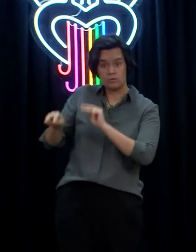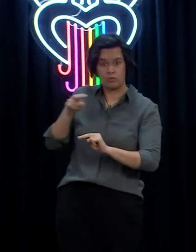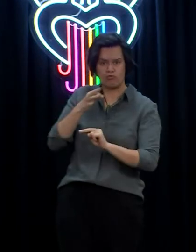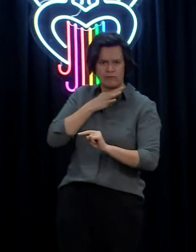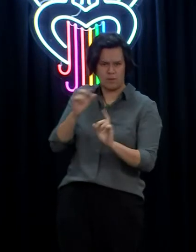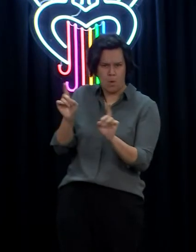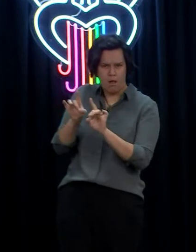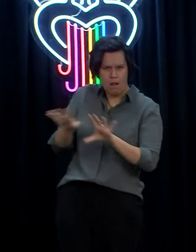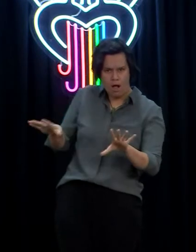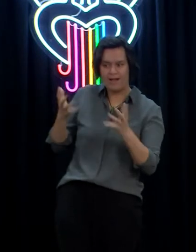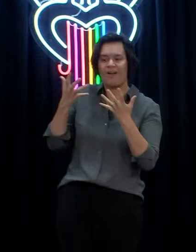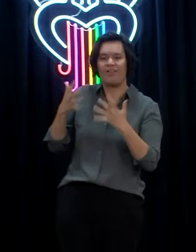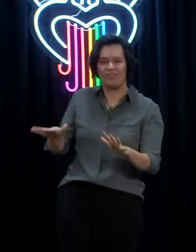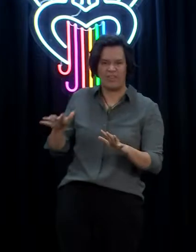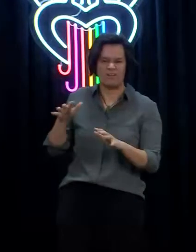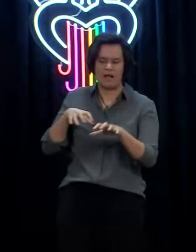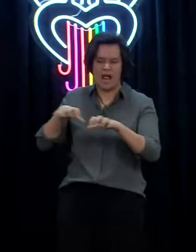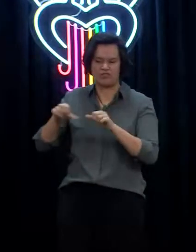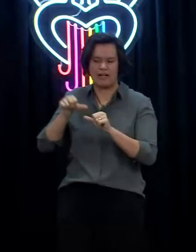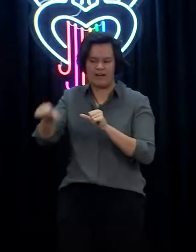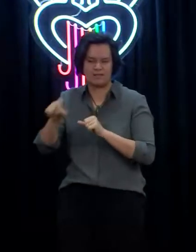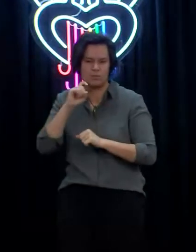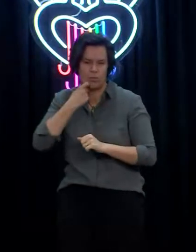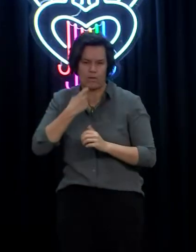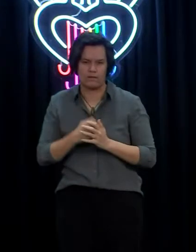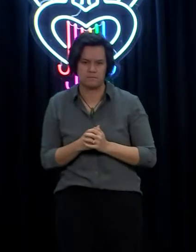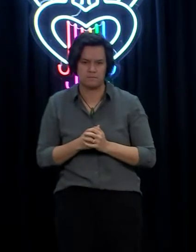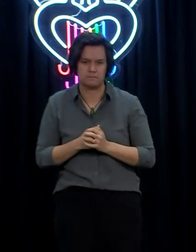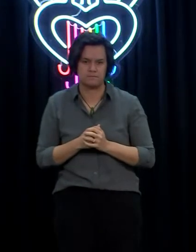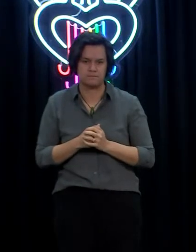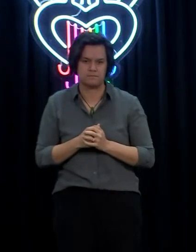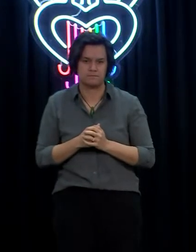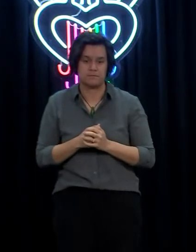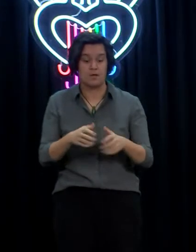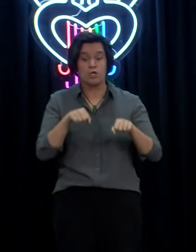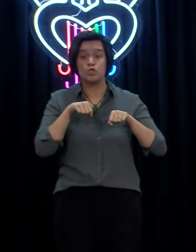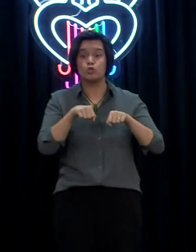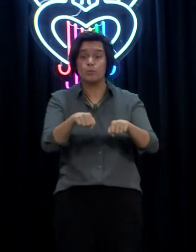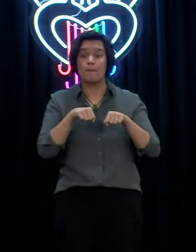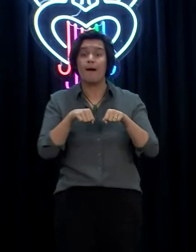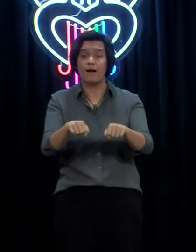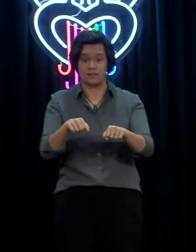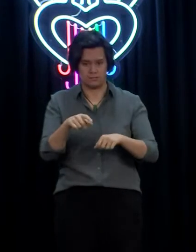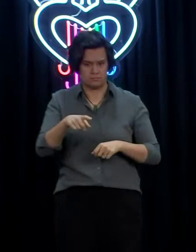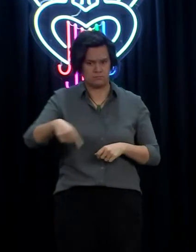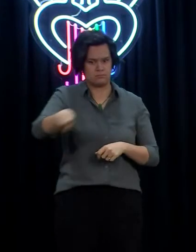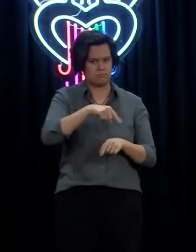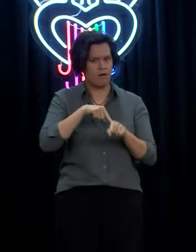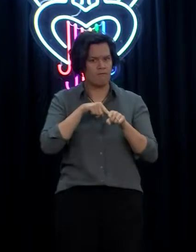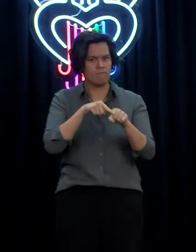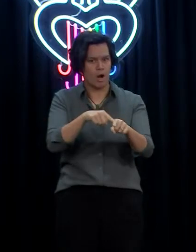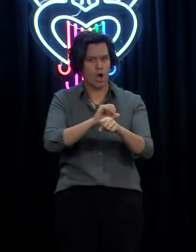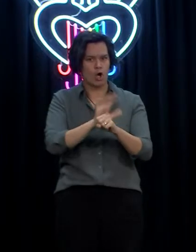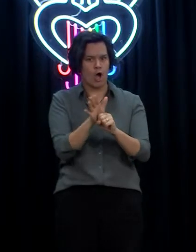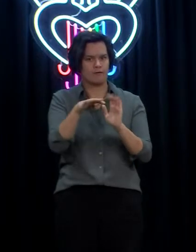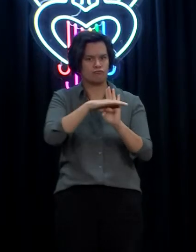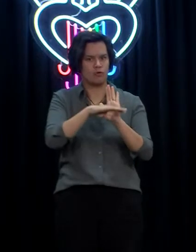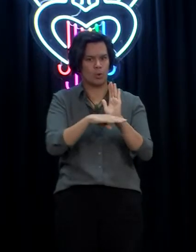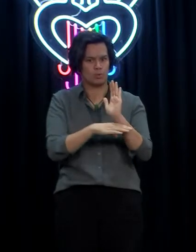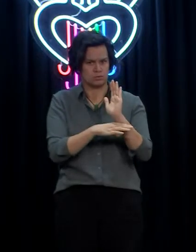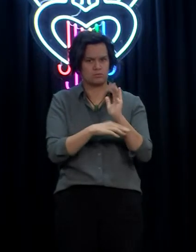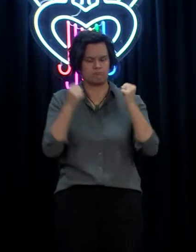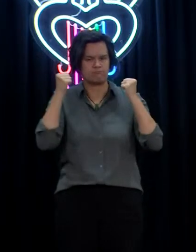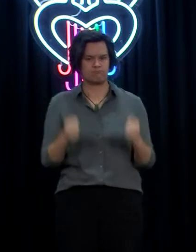officials. The company also advises their supermarkets have been operating under all COVID-19